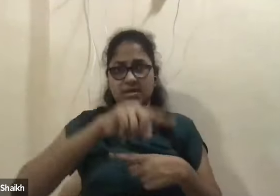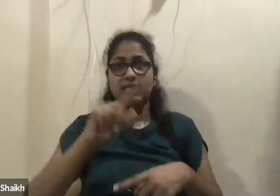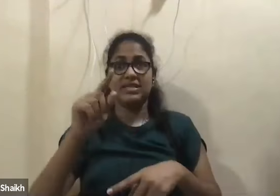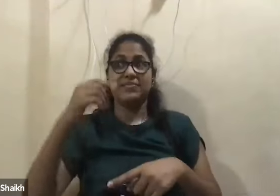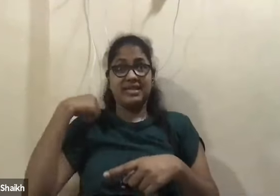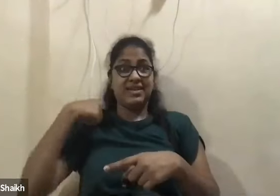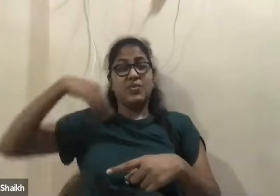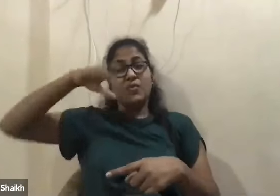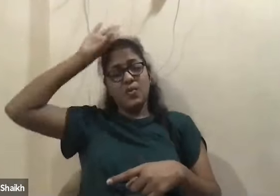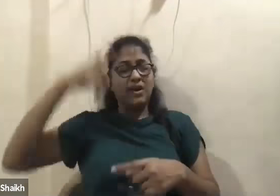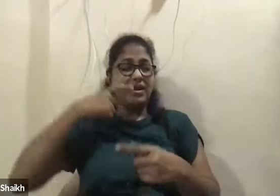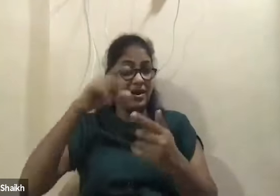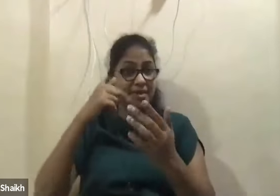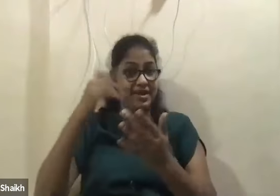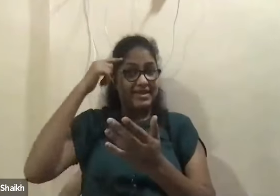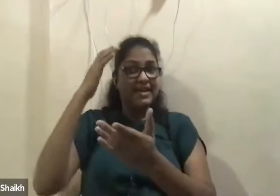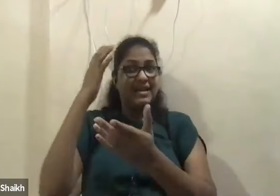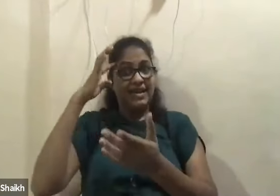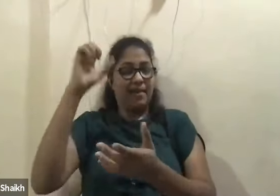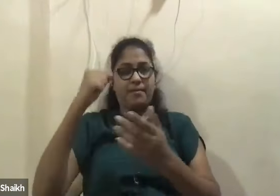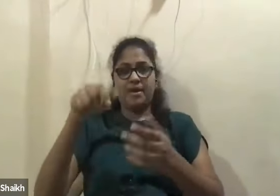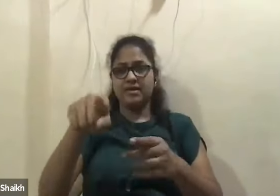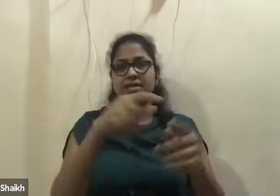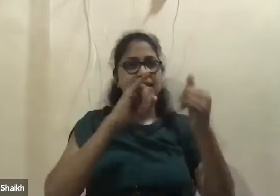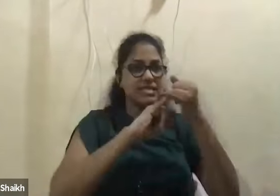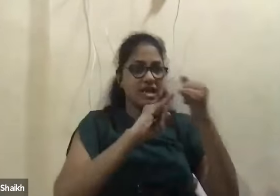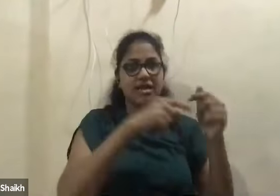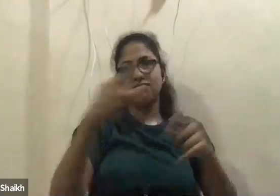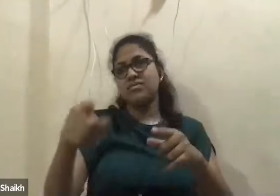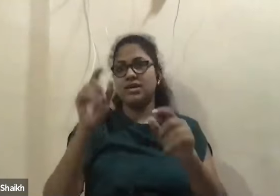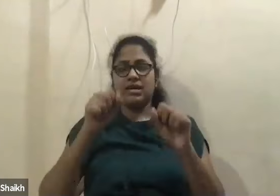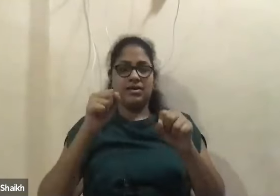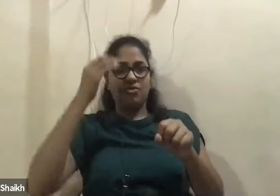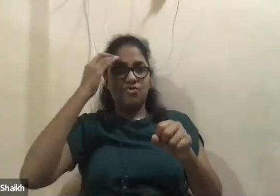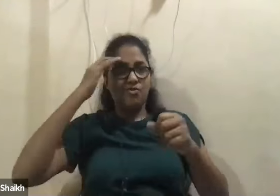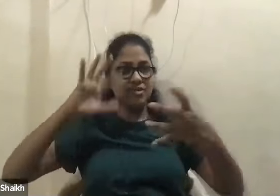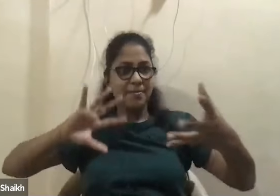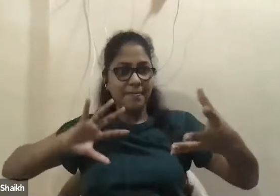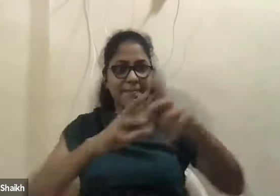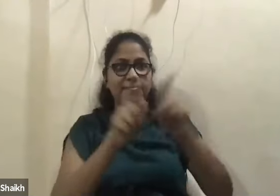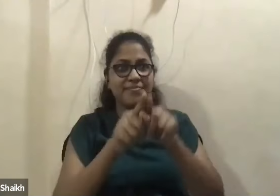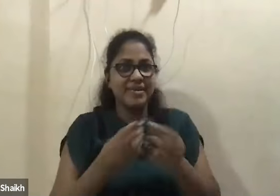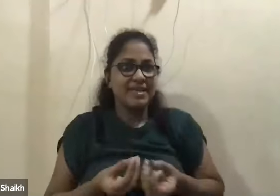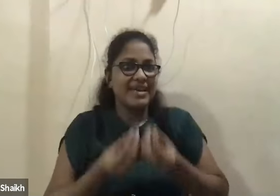such a long time. So yes, this was a comprehensive set of information for all of us, I guess. Yes.